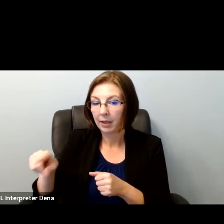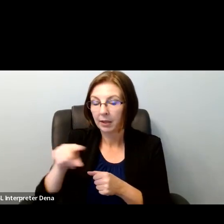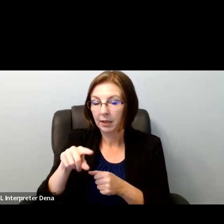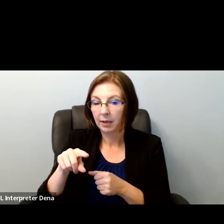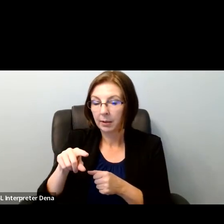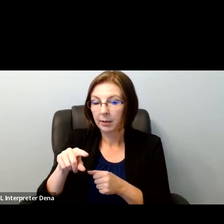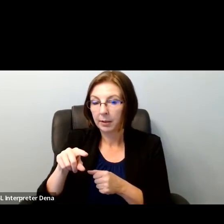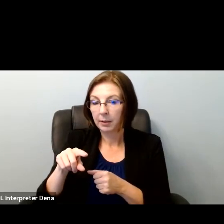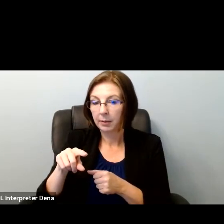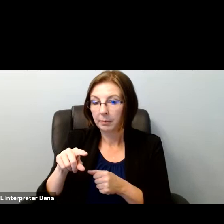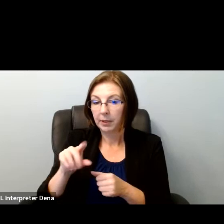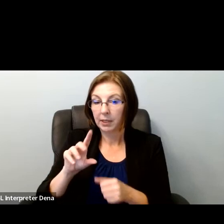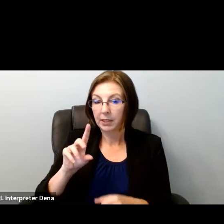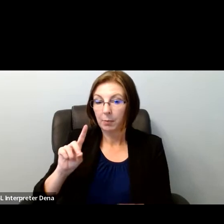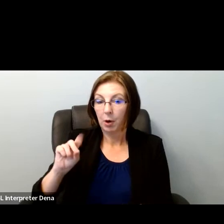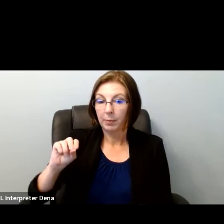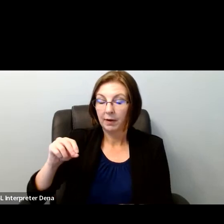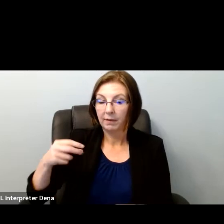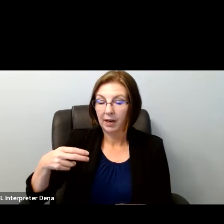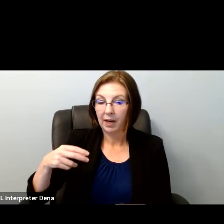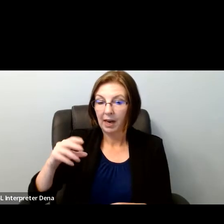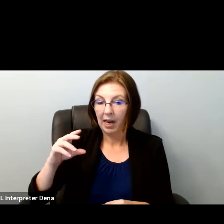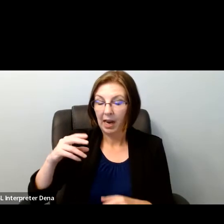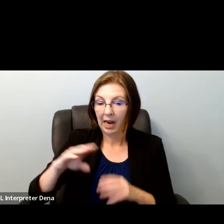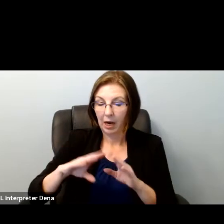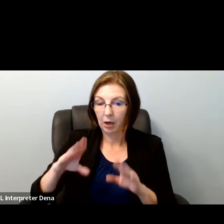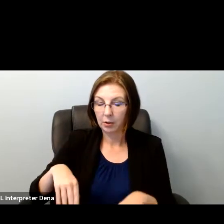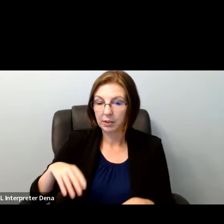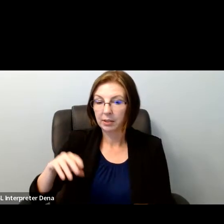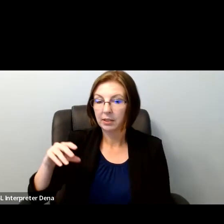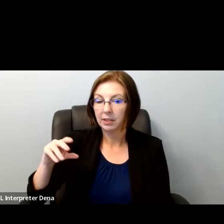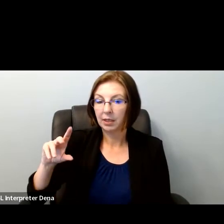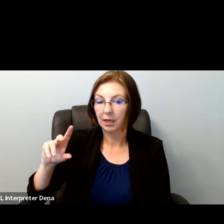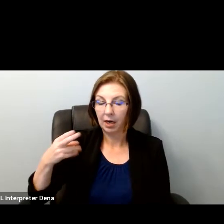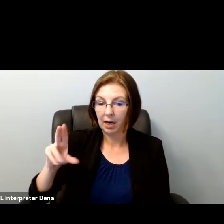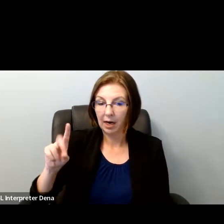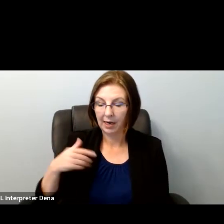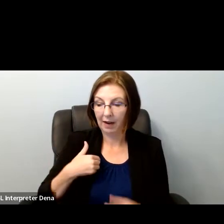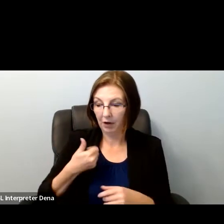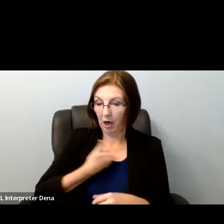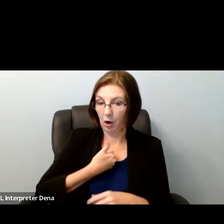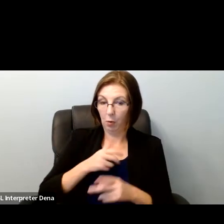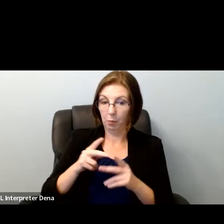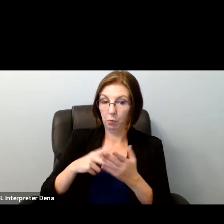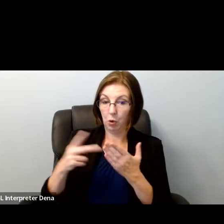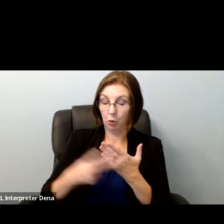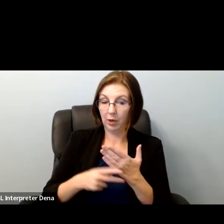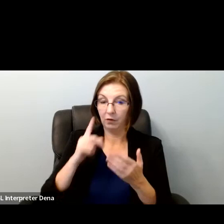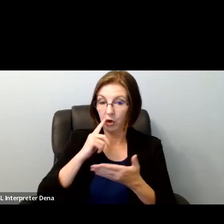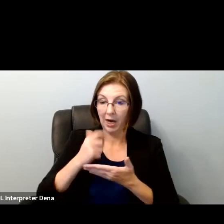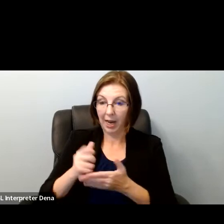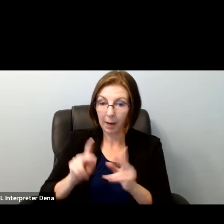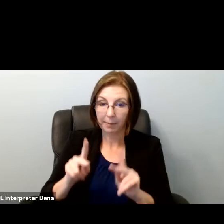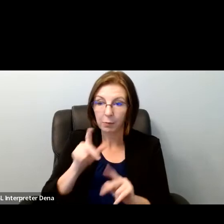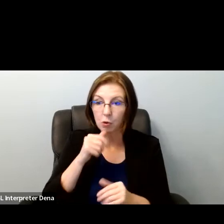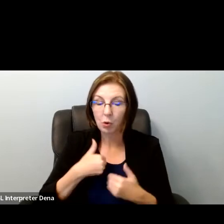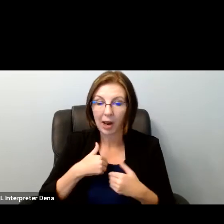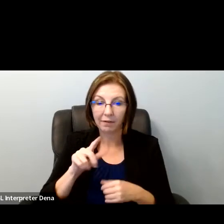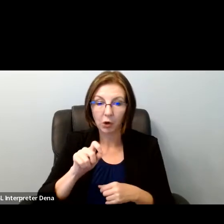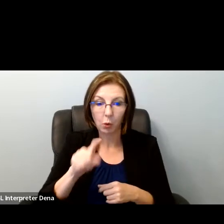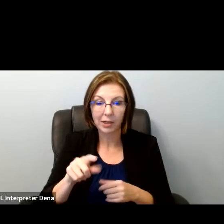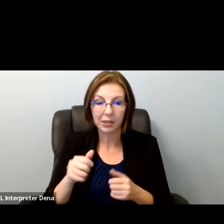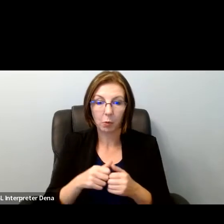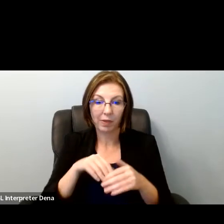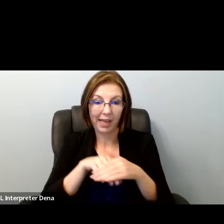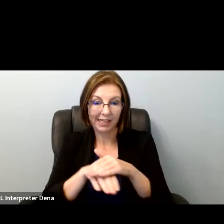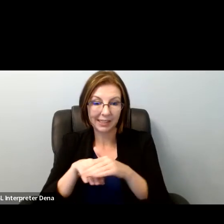the Department of Housing and Urban Development has its own technical assistance program to help people who have questions about the